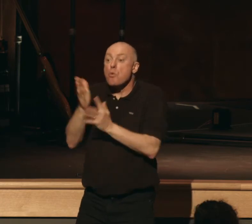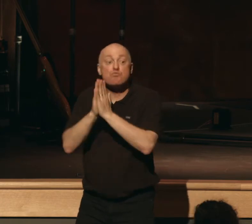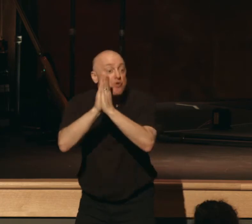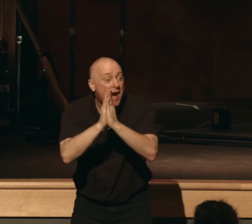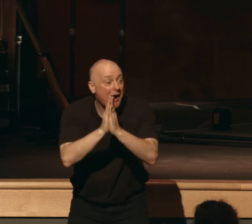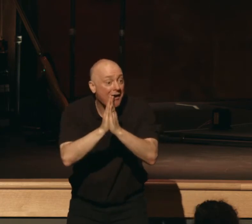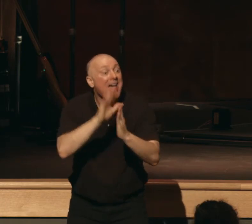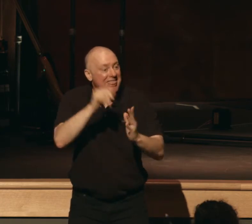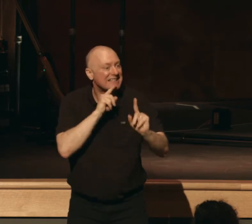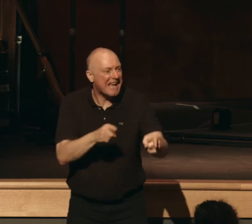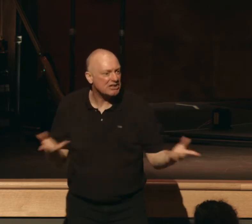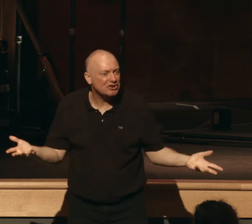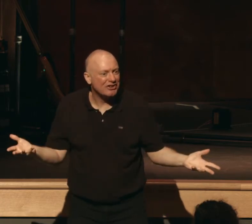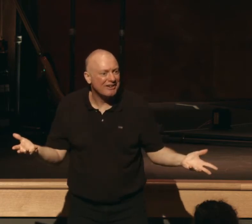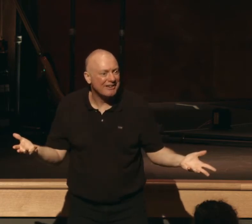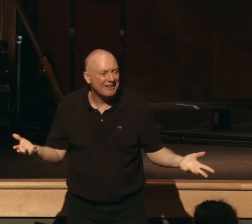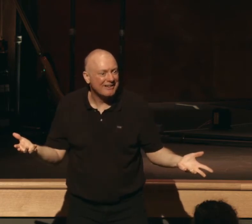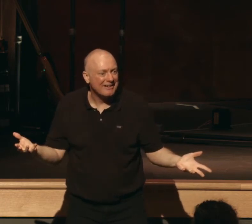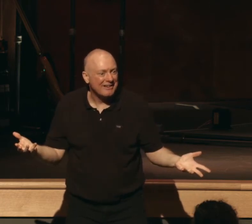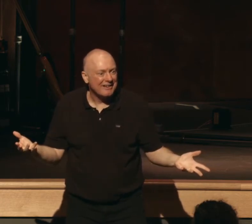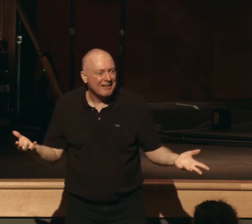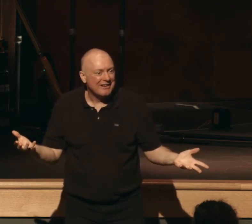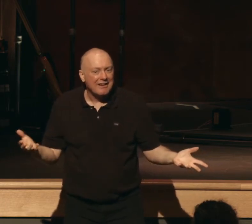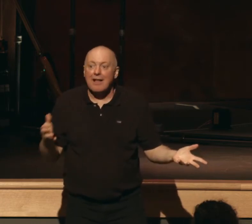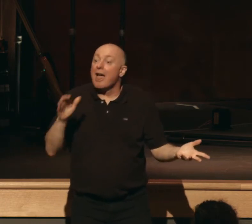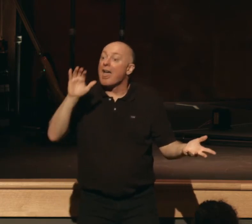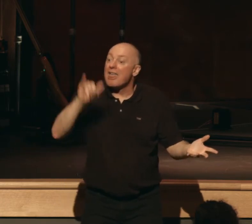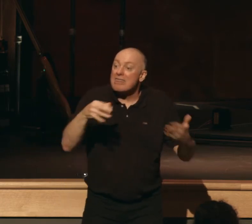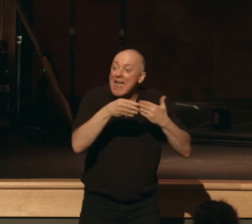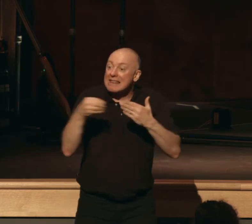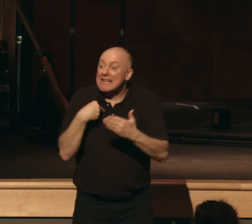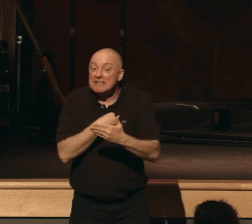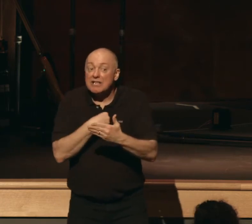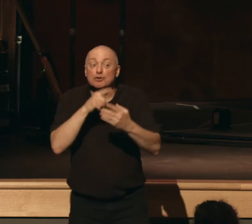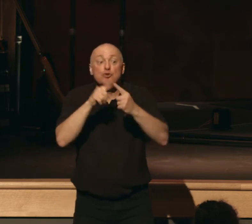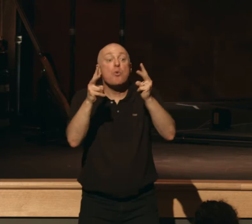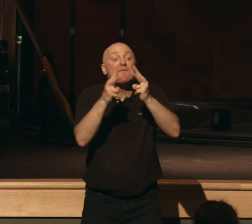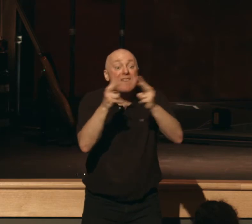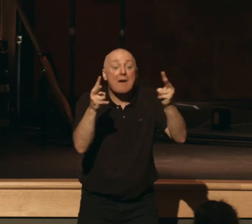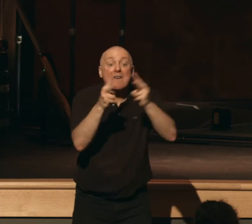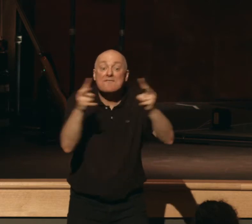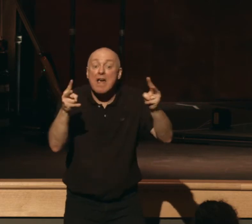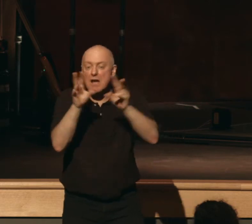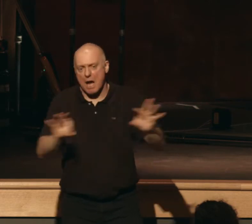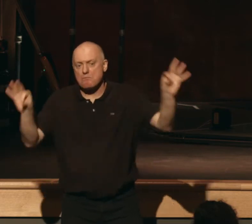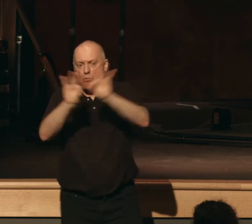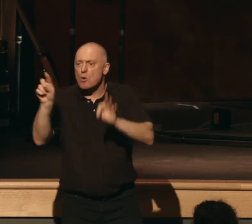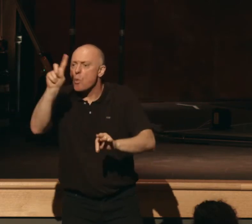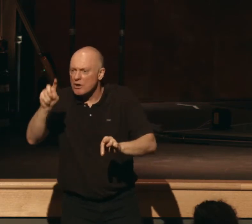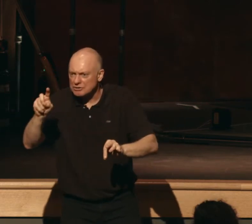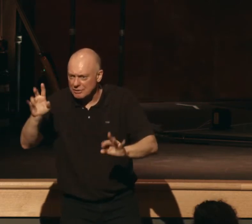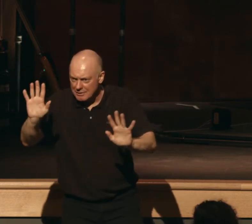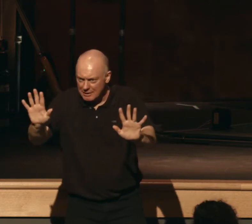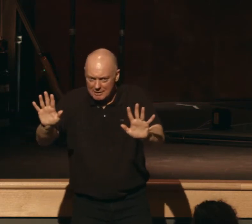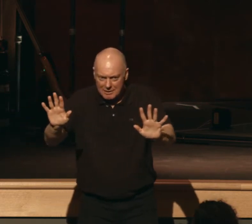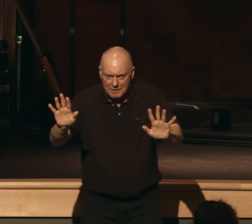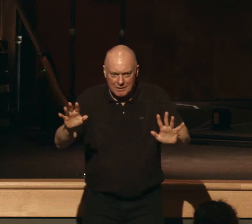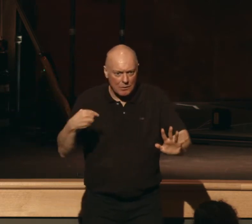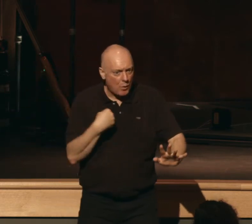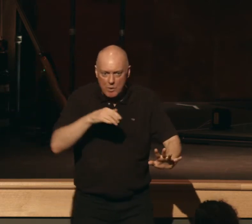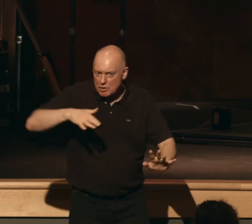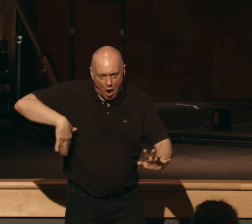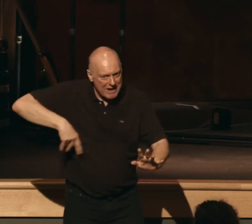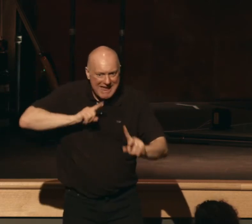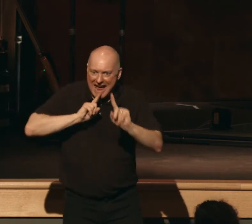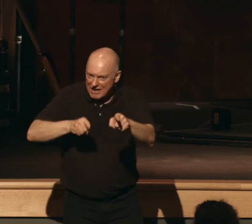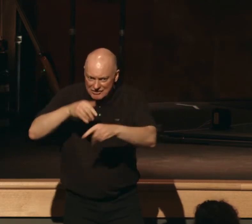prayer. That's the answer, which leads us to a very, very, very important question that we have yet to